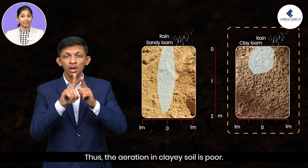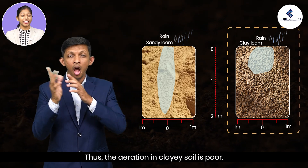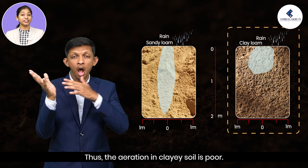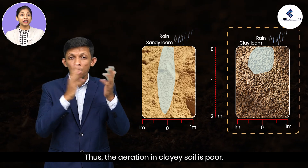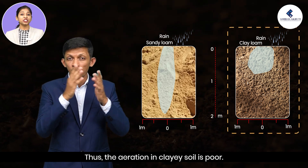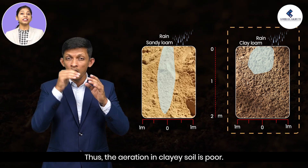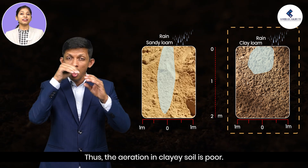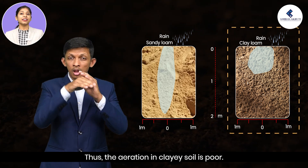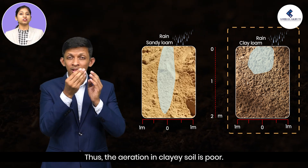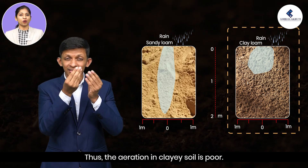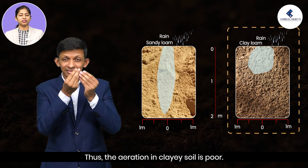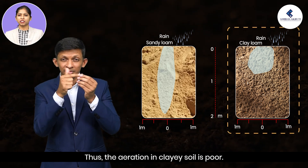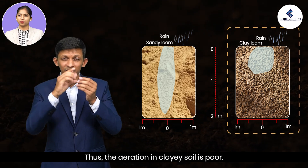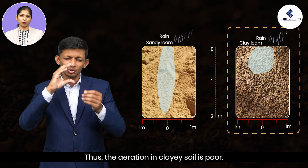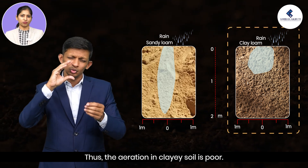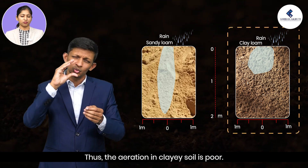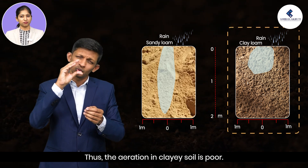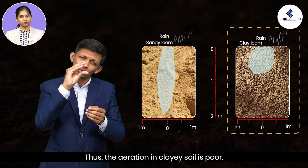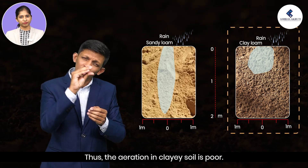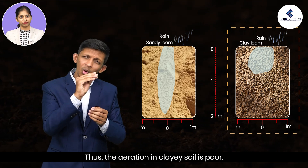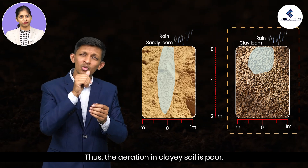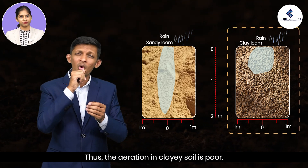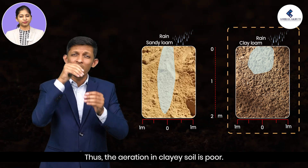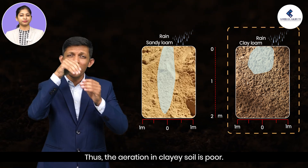Thus, the aeration in clay soil is poor.